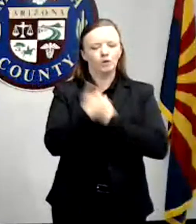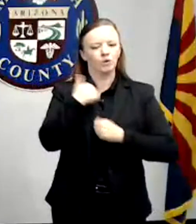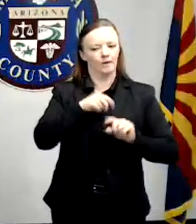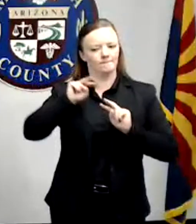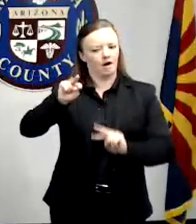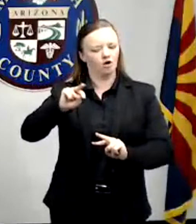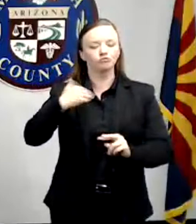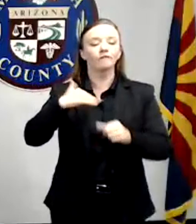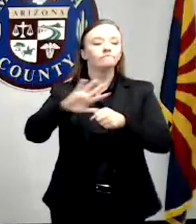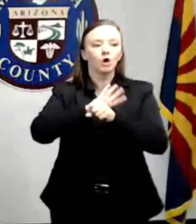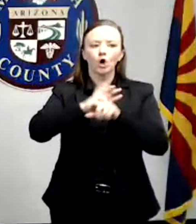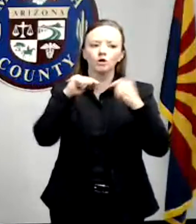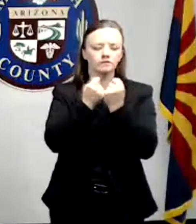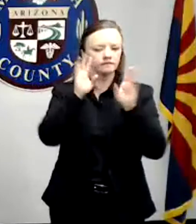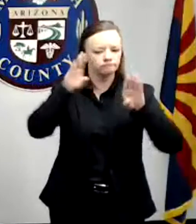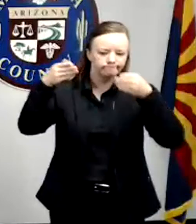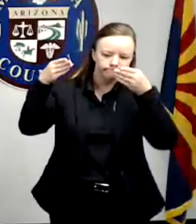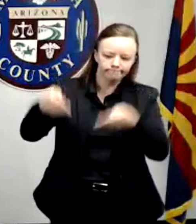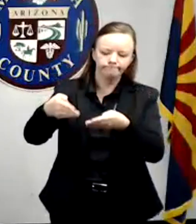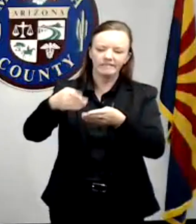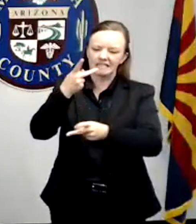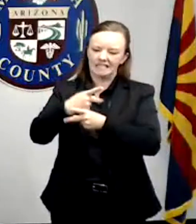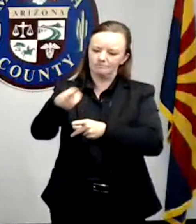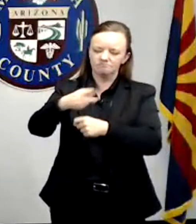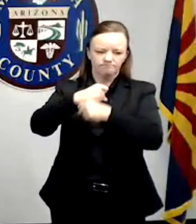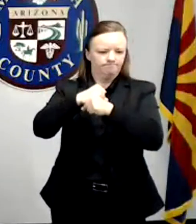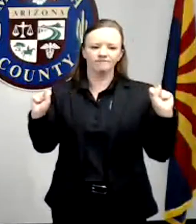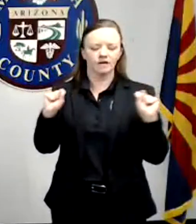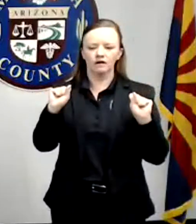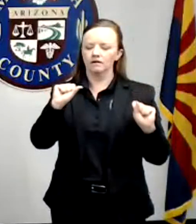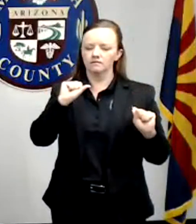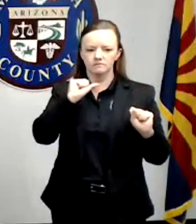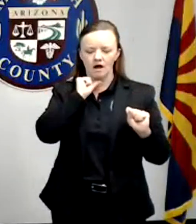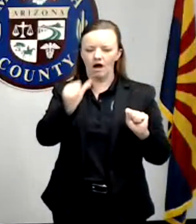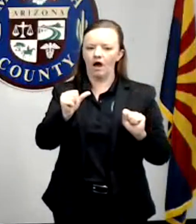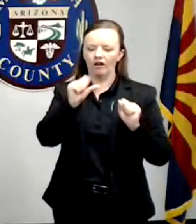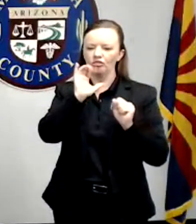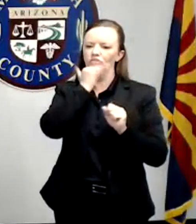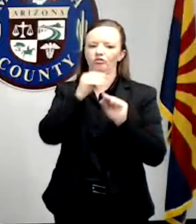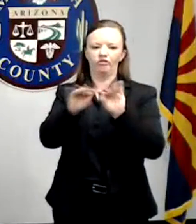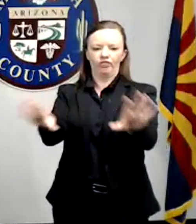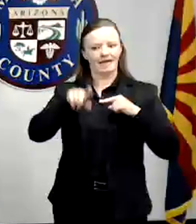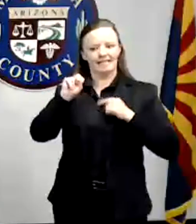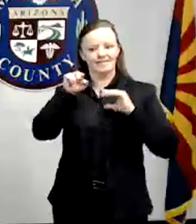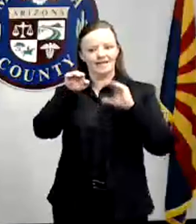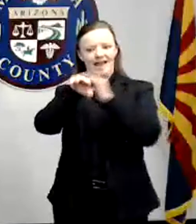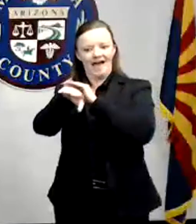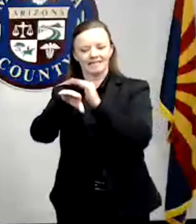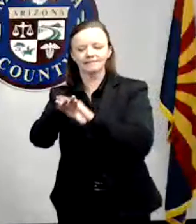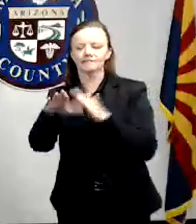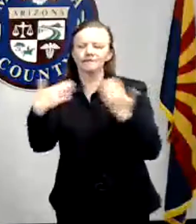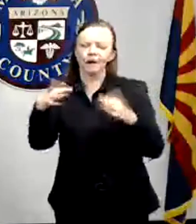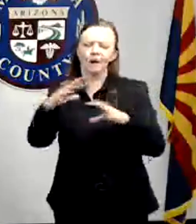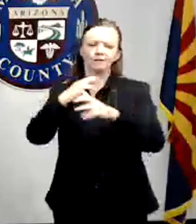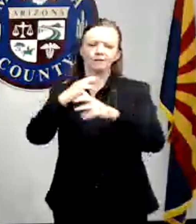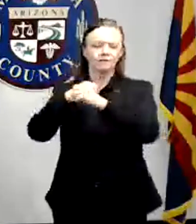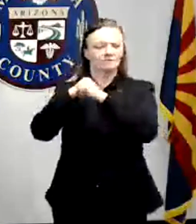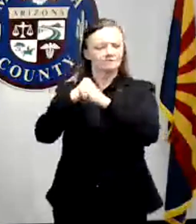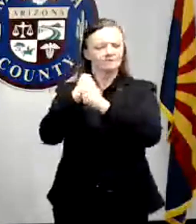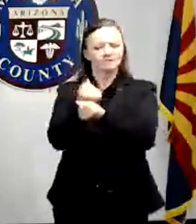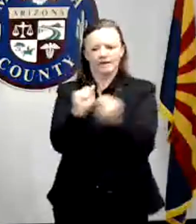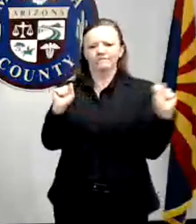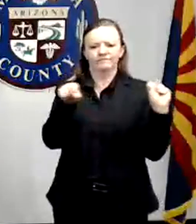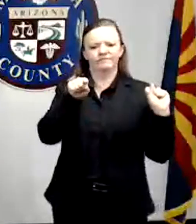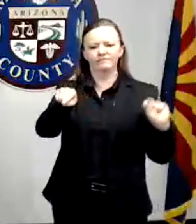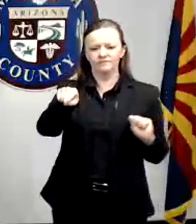team focused on the security of that system, including so many firewalls itself, but it is the most secure system